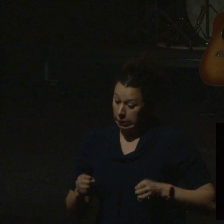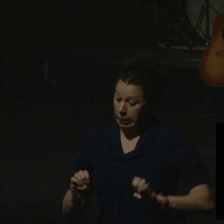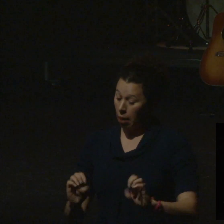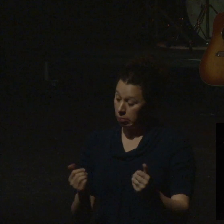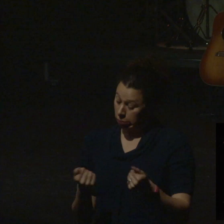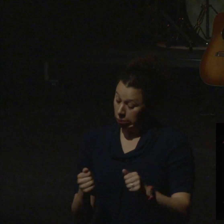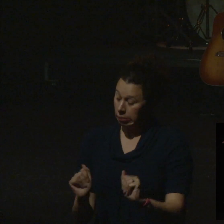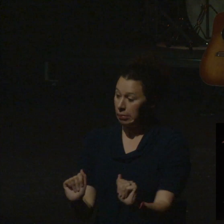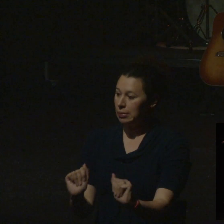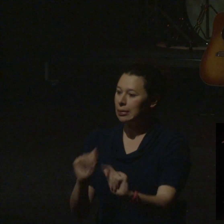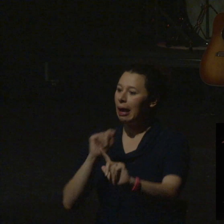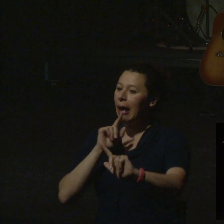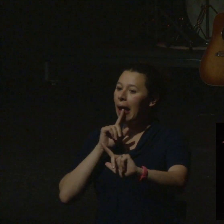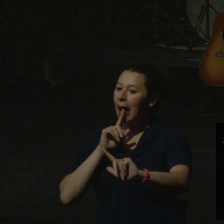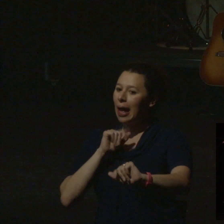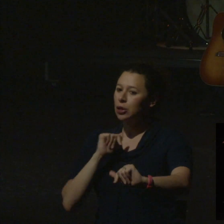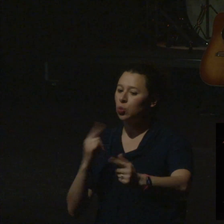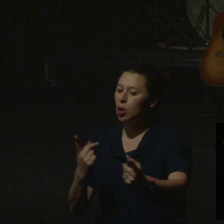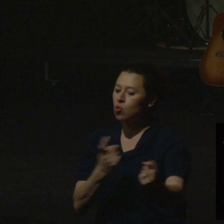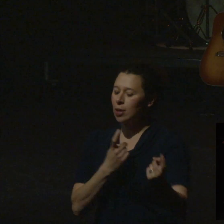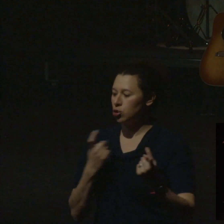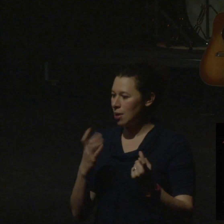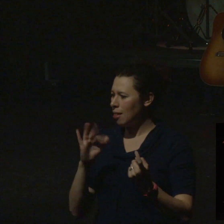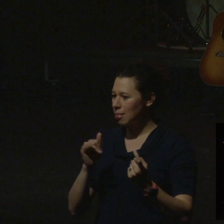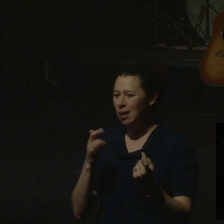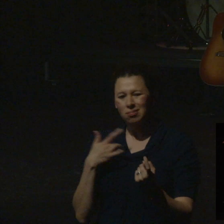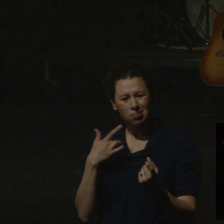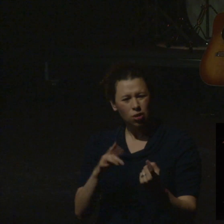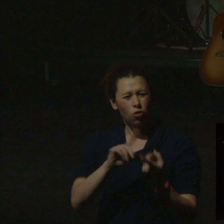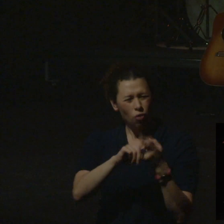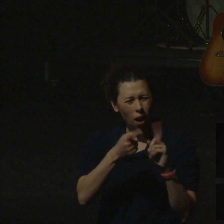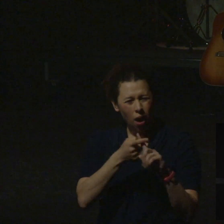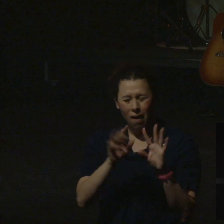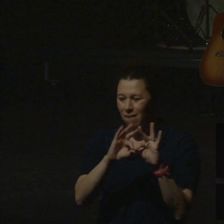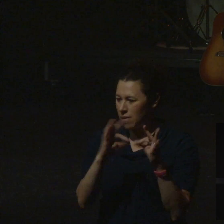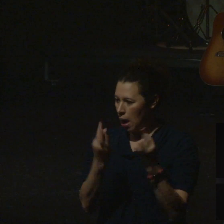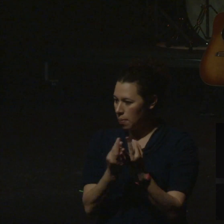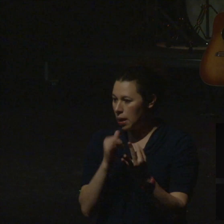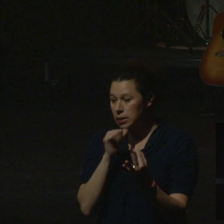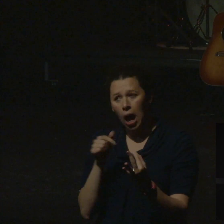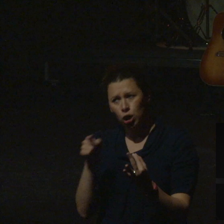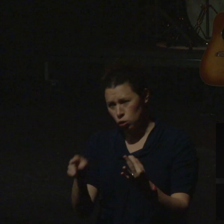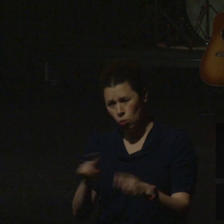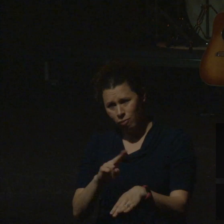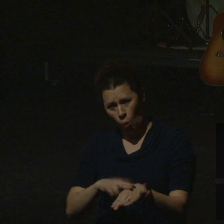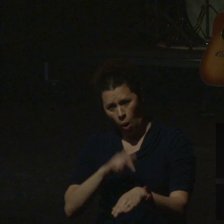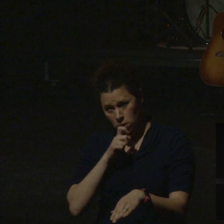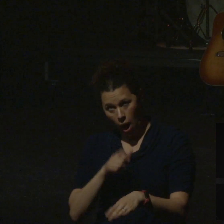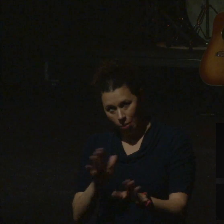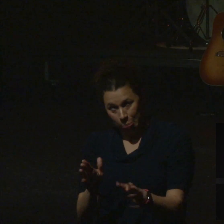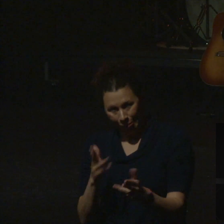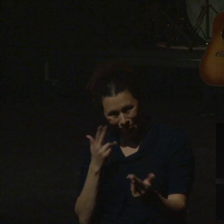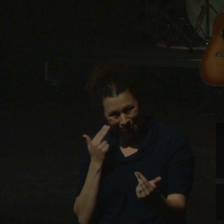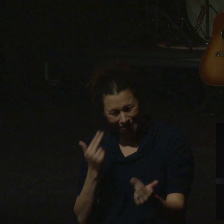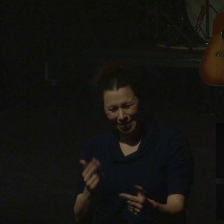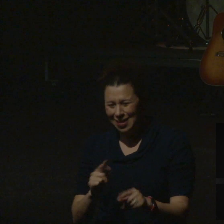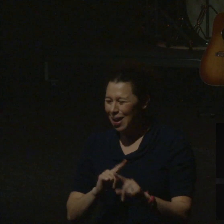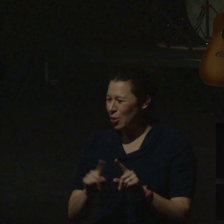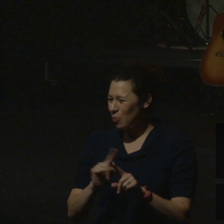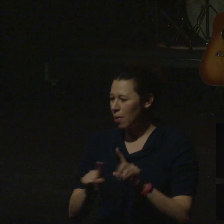the hard questions that are coming from like your friends and family. Not you, but from your friends and family.